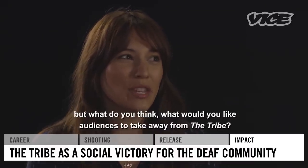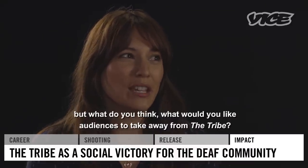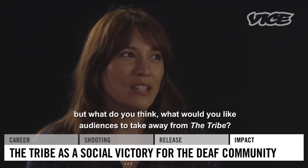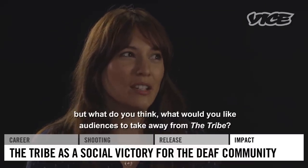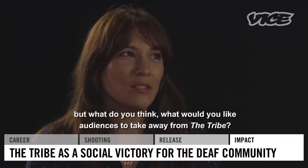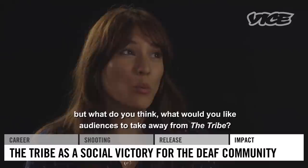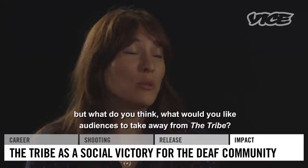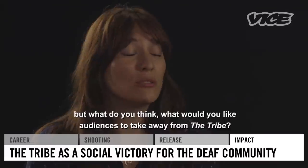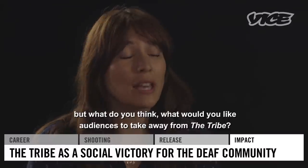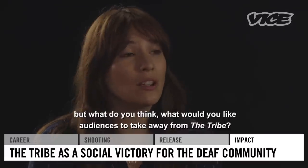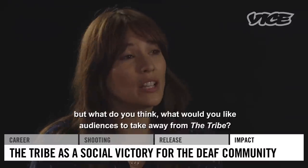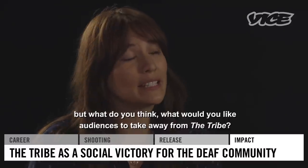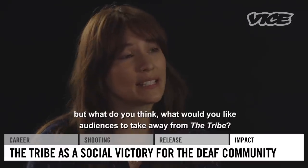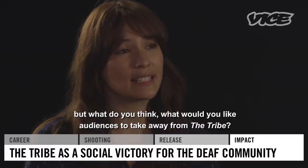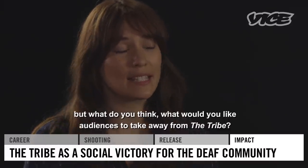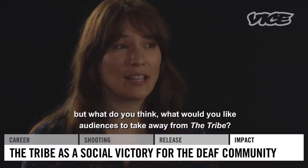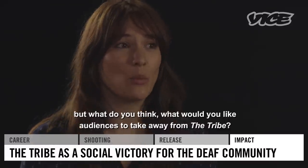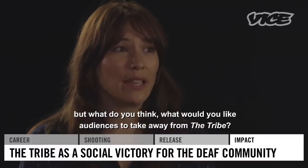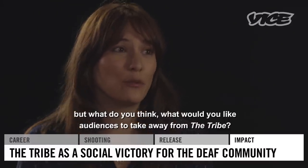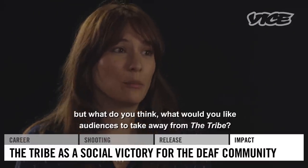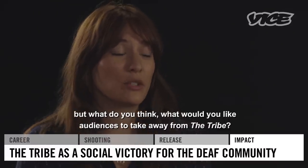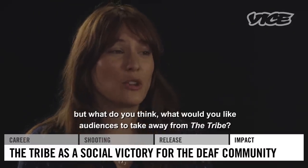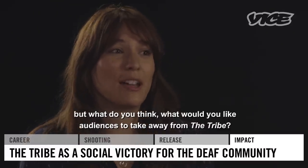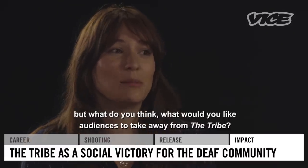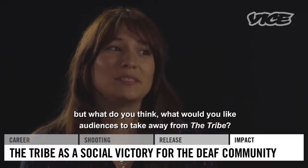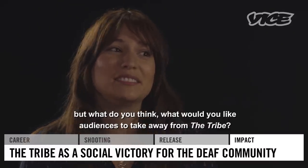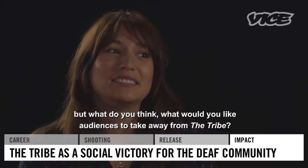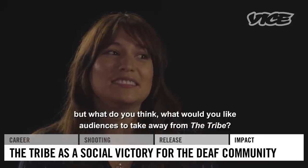think, what would you like audiences to take away from The Tribe?